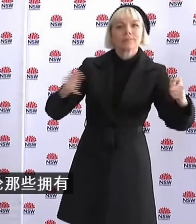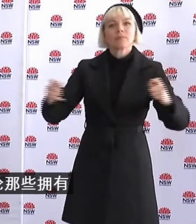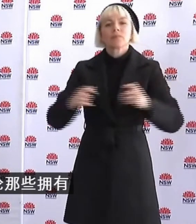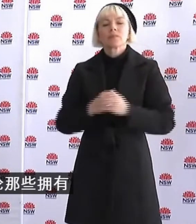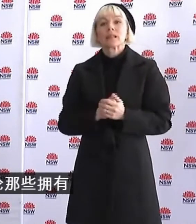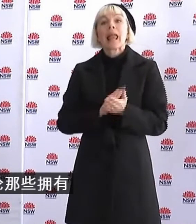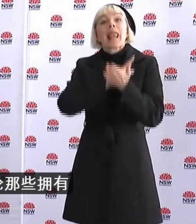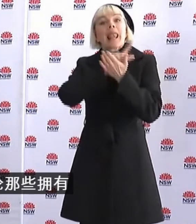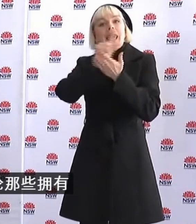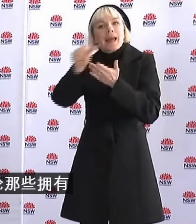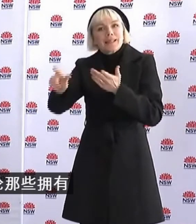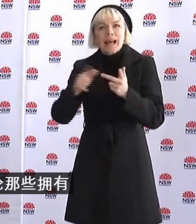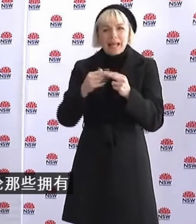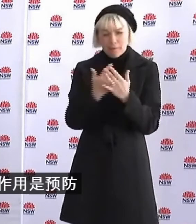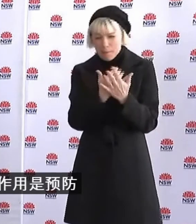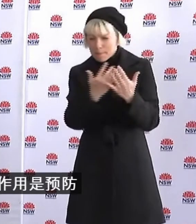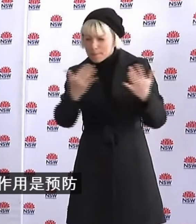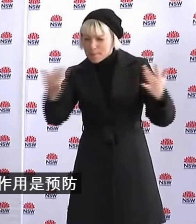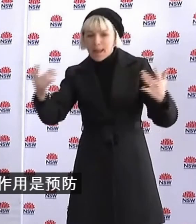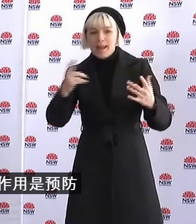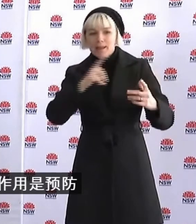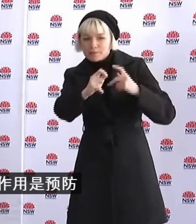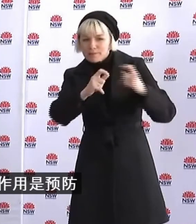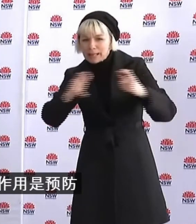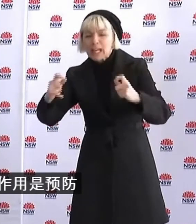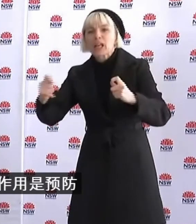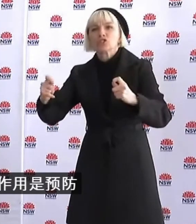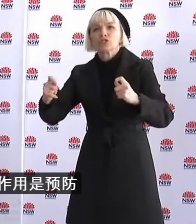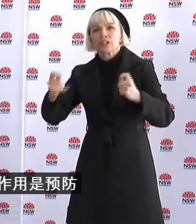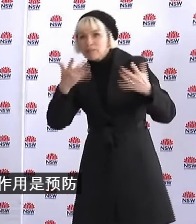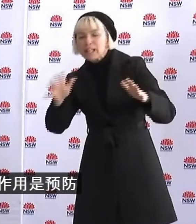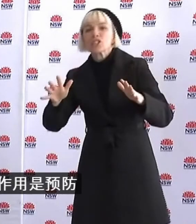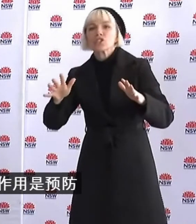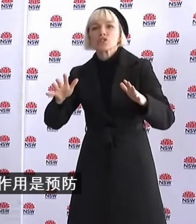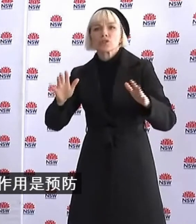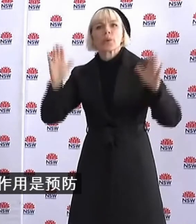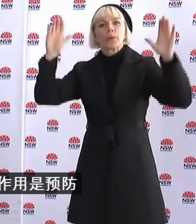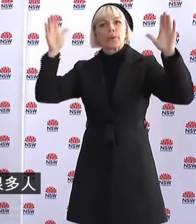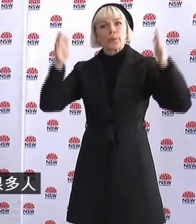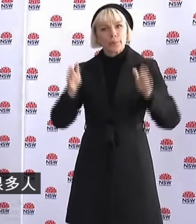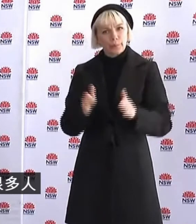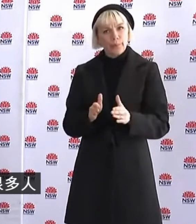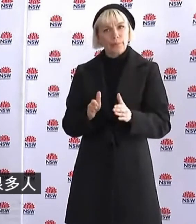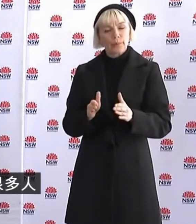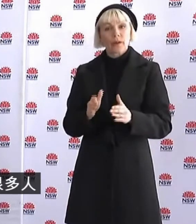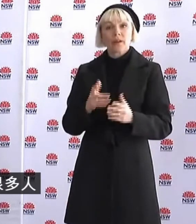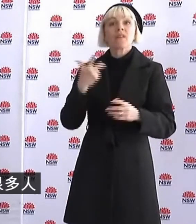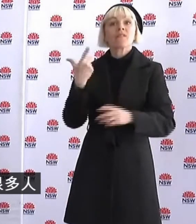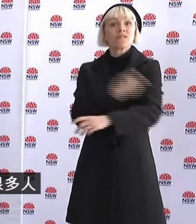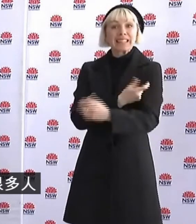be less relevant. We'll be talking about the people who have serious illness in hospital, because what the vaccine does is prevent serious